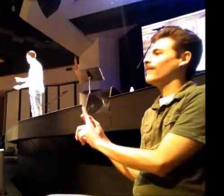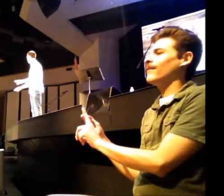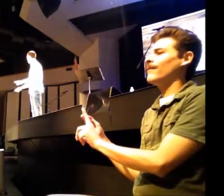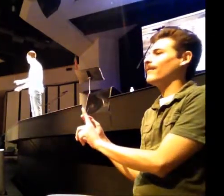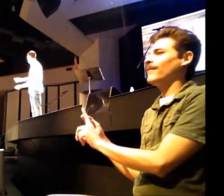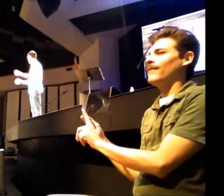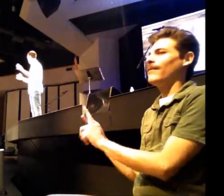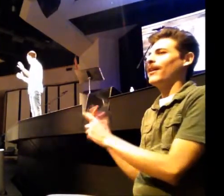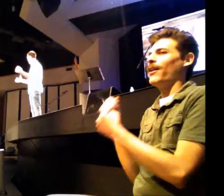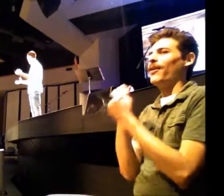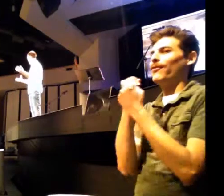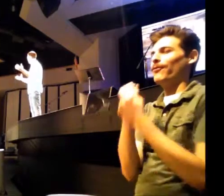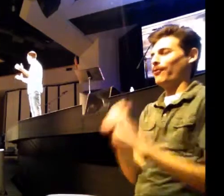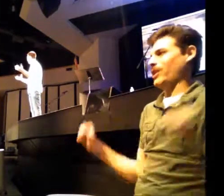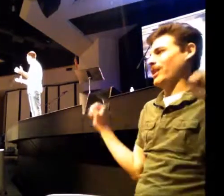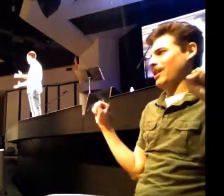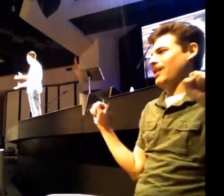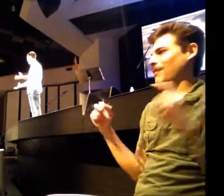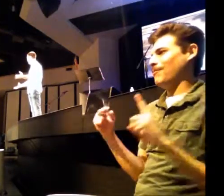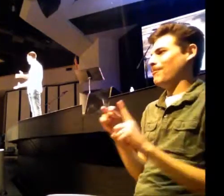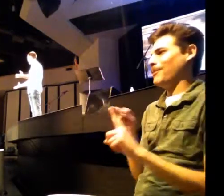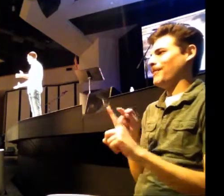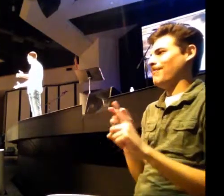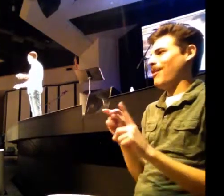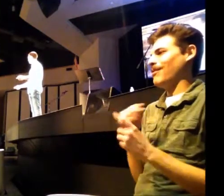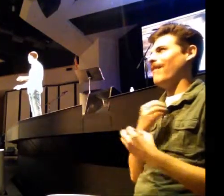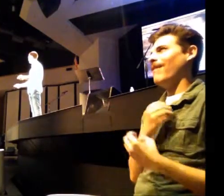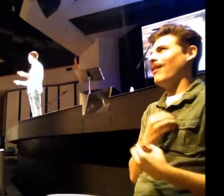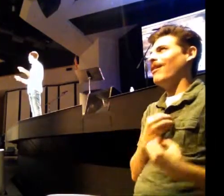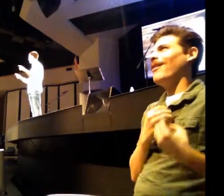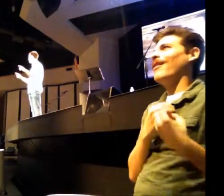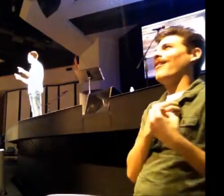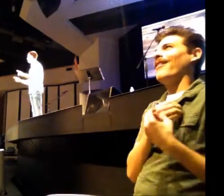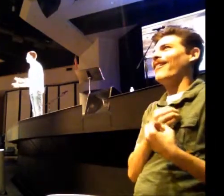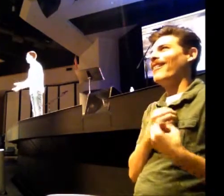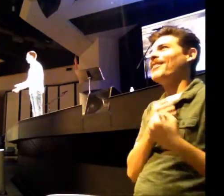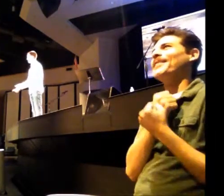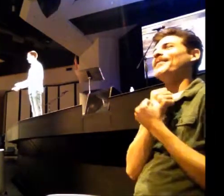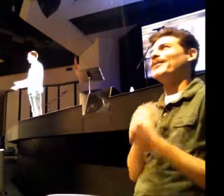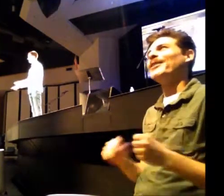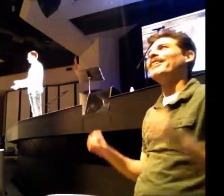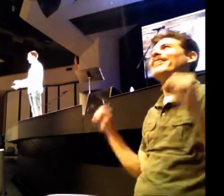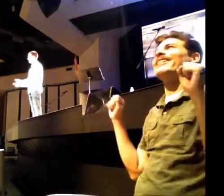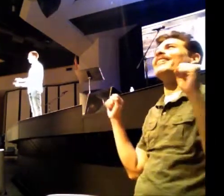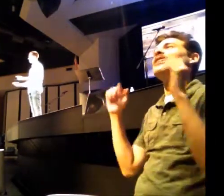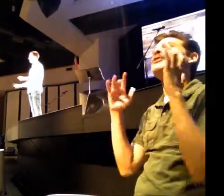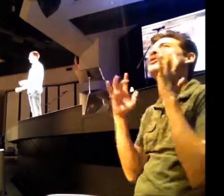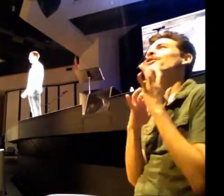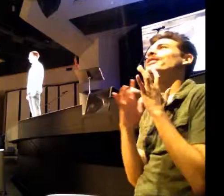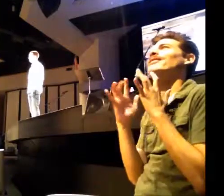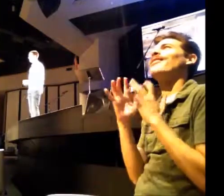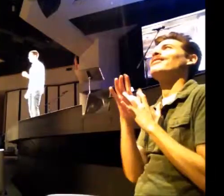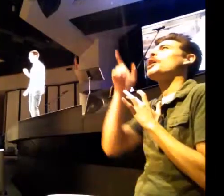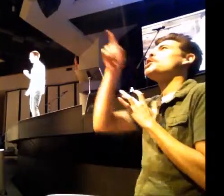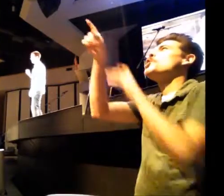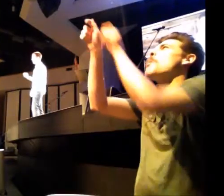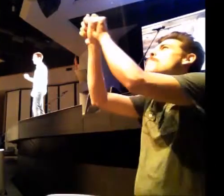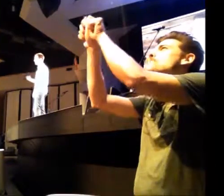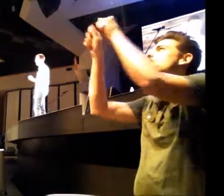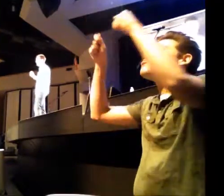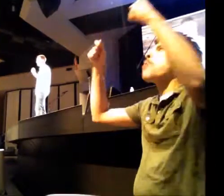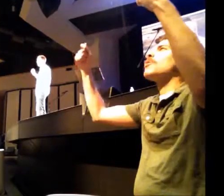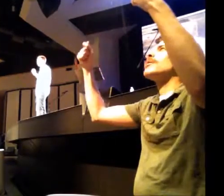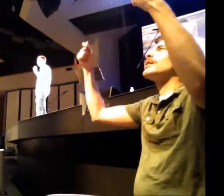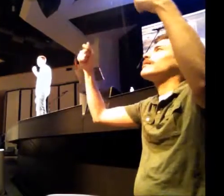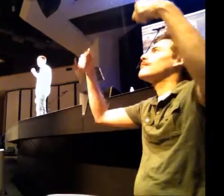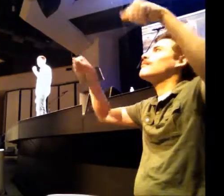about you are free. Let this moment be about Jesus and his body broken for you as a